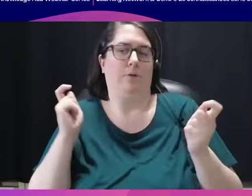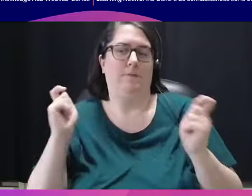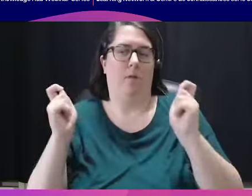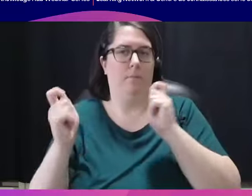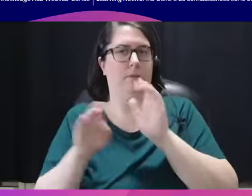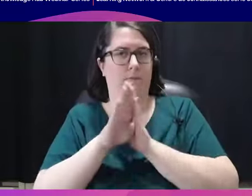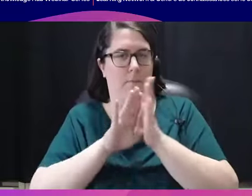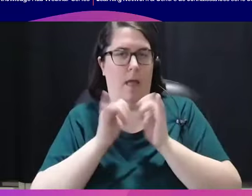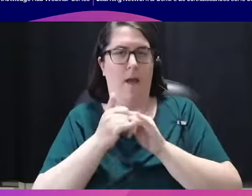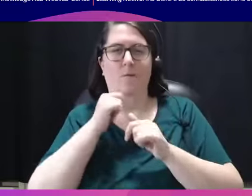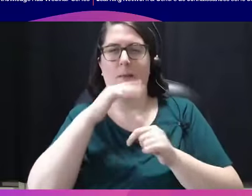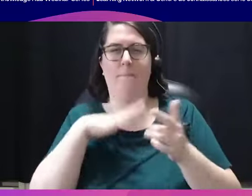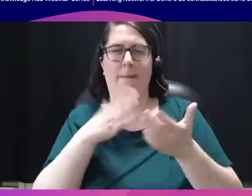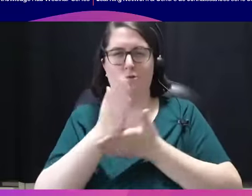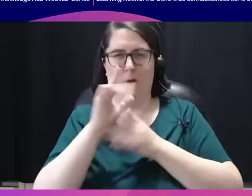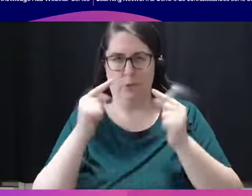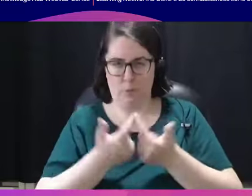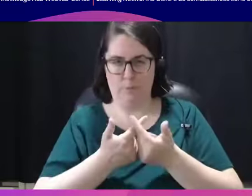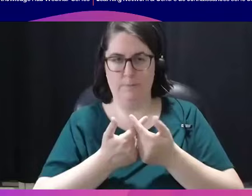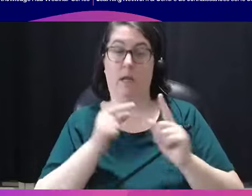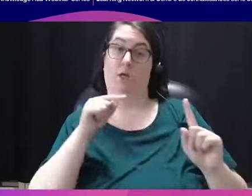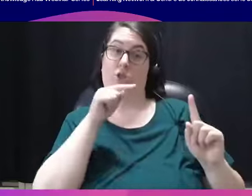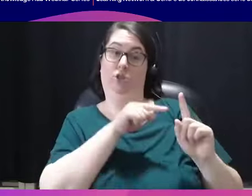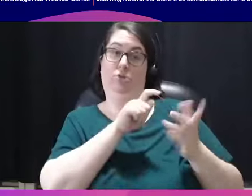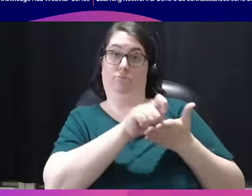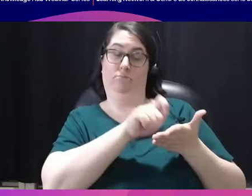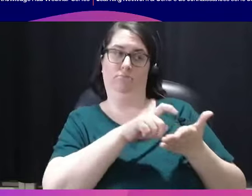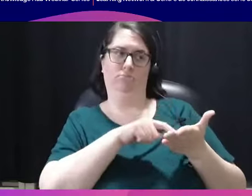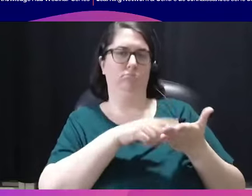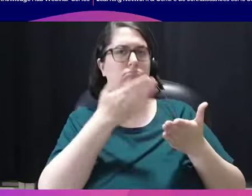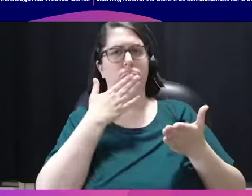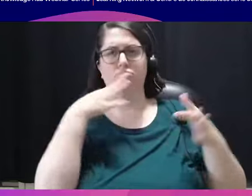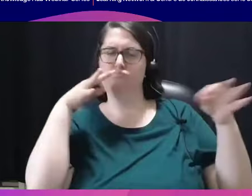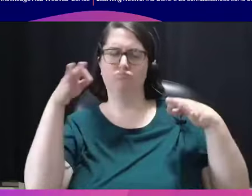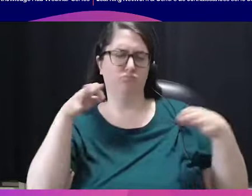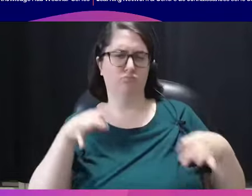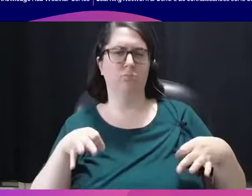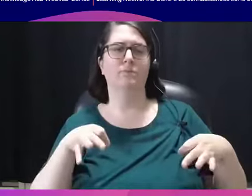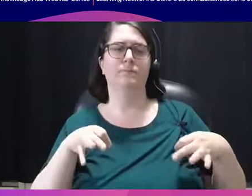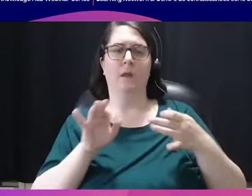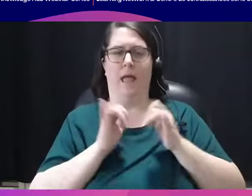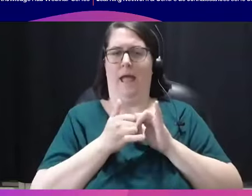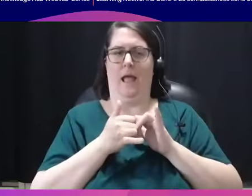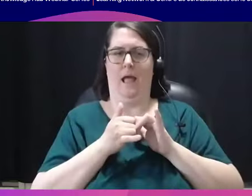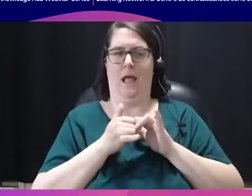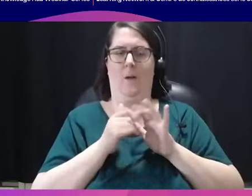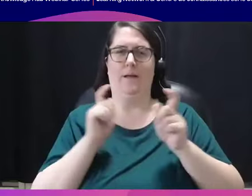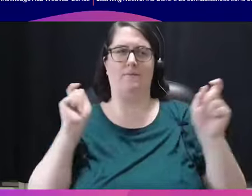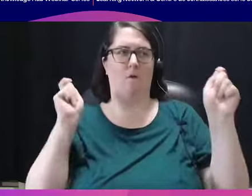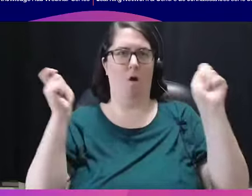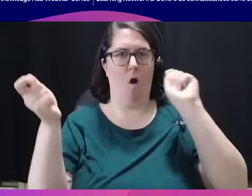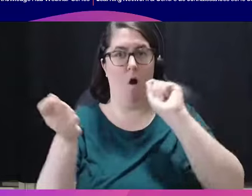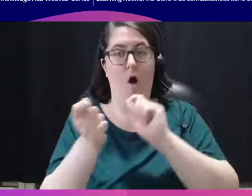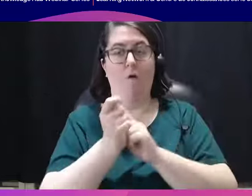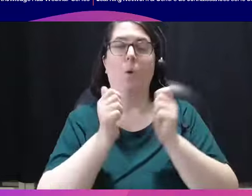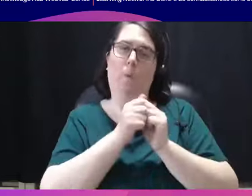different men's rights groups. And she really, they really outline well kind of how it's evolved, including the